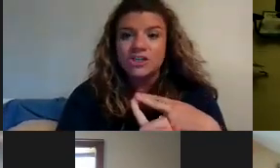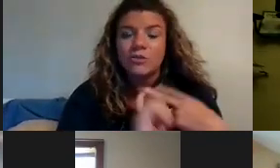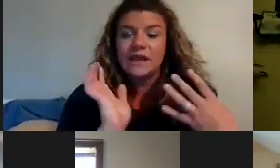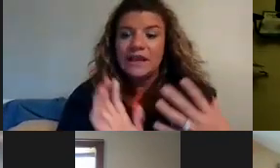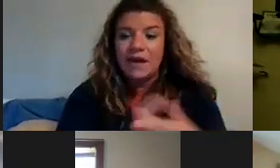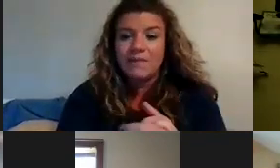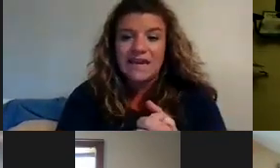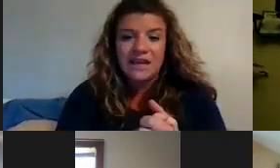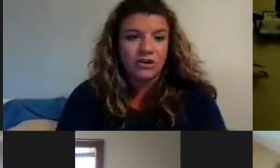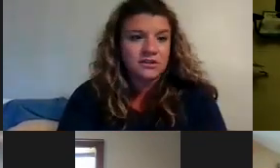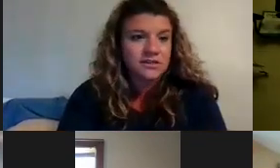sure we're getting that meaning across.